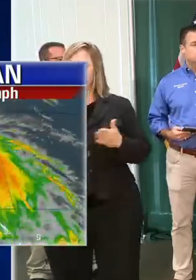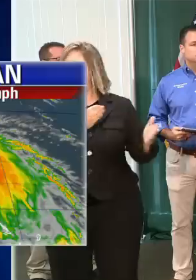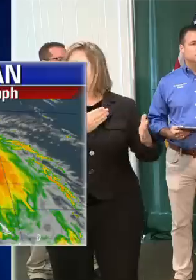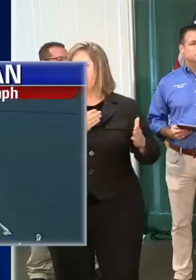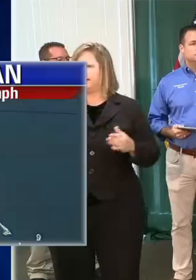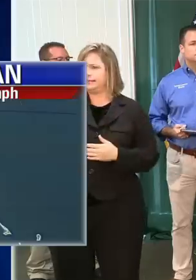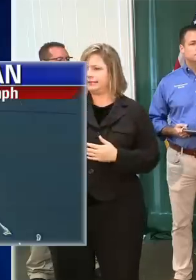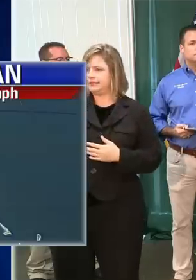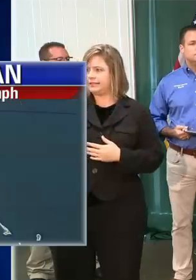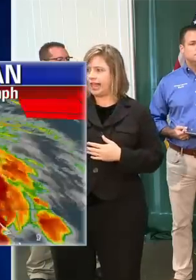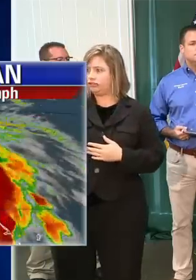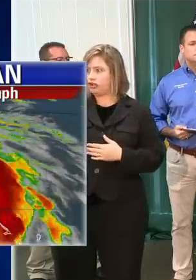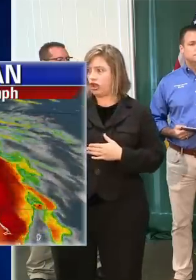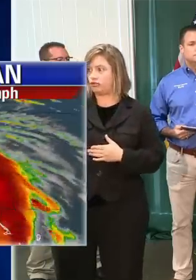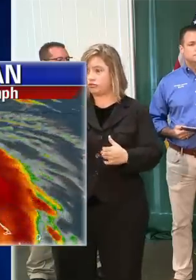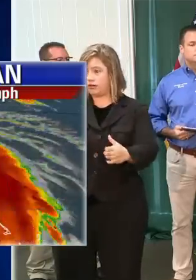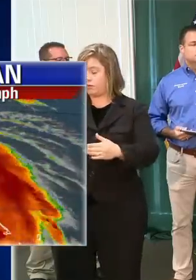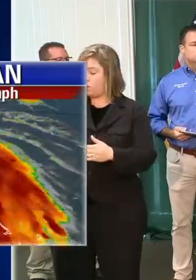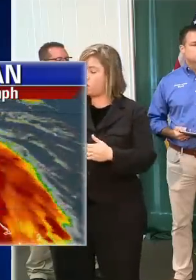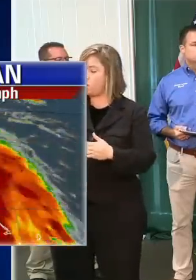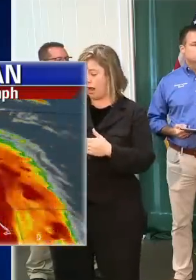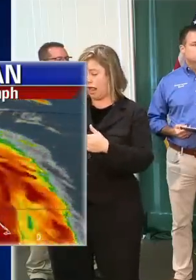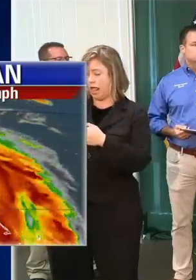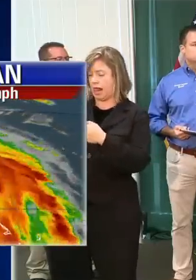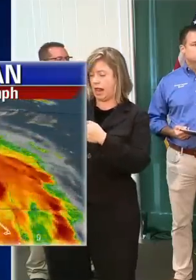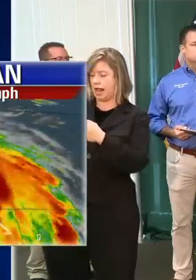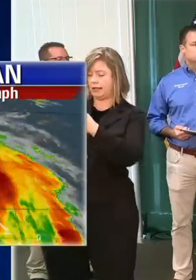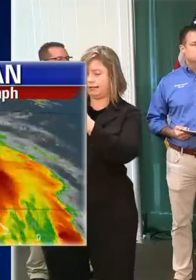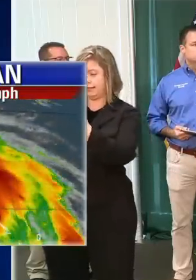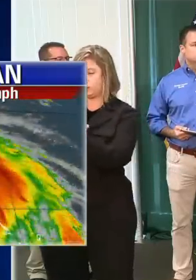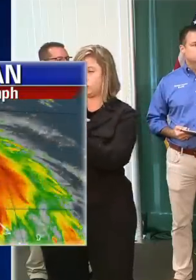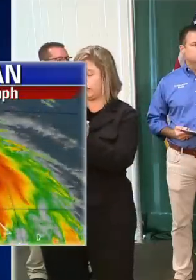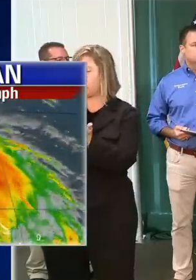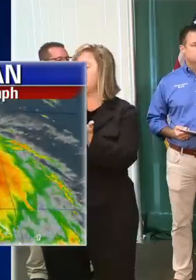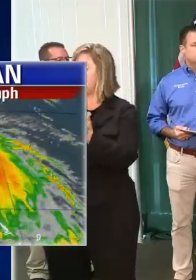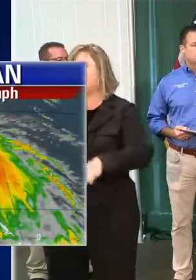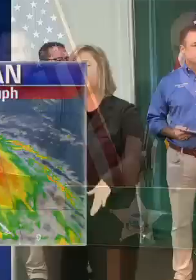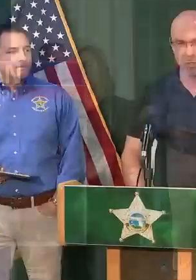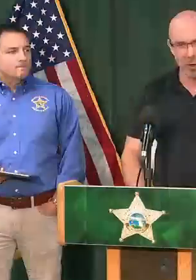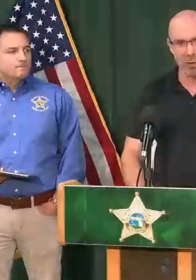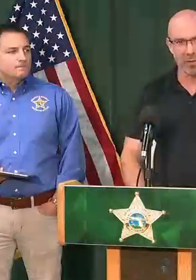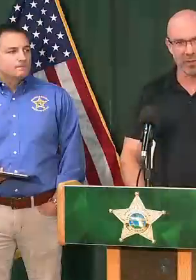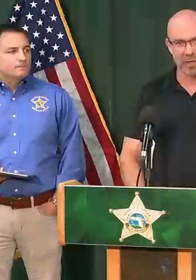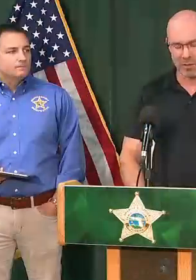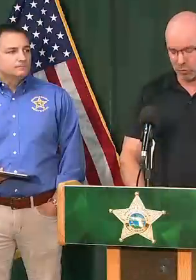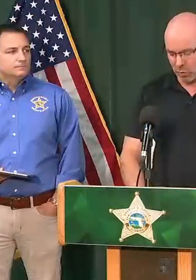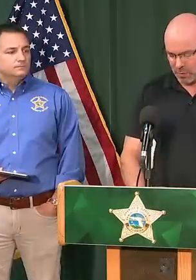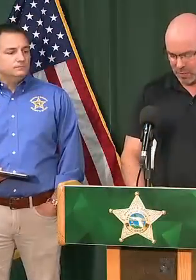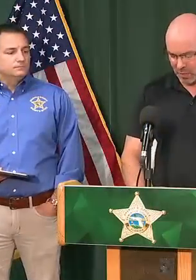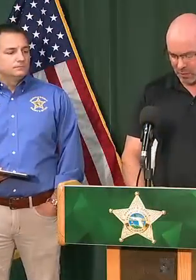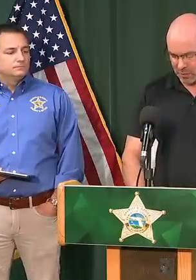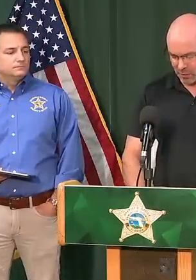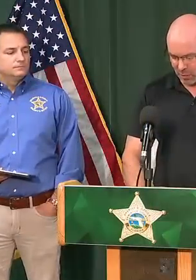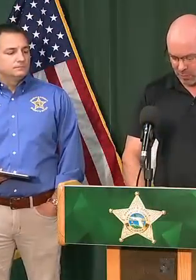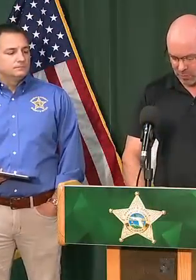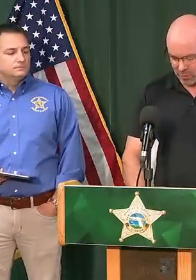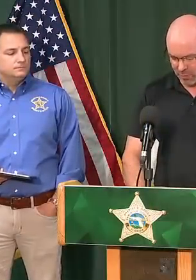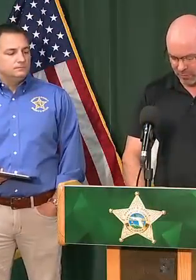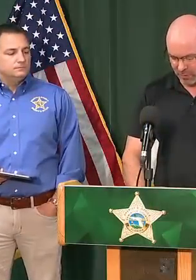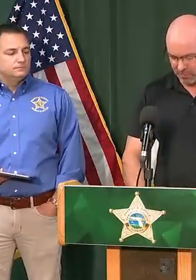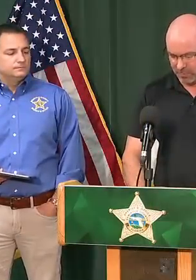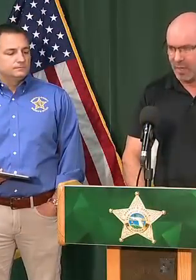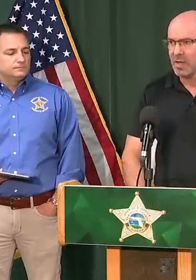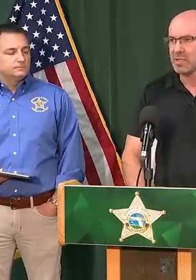is expected at the end of the week. The St. Johns River flooding a little bit slower than the other tributaries that go